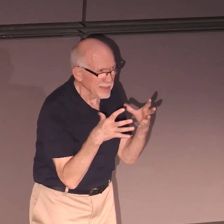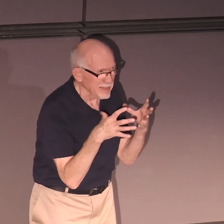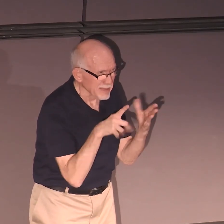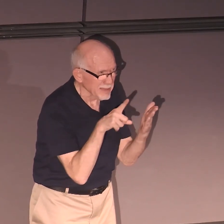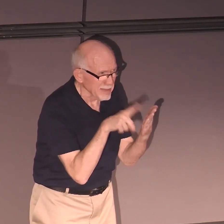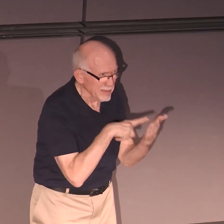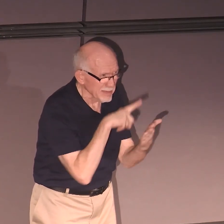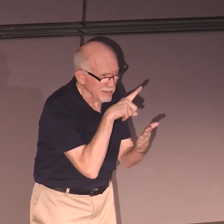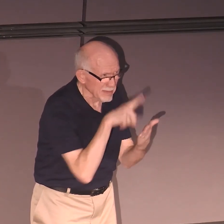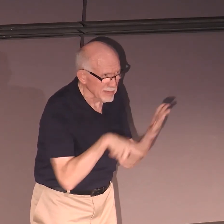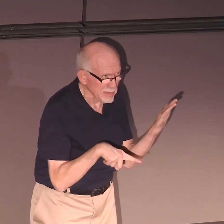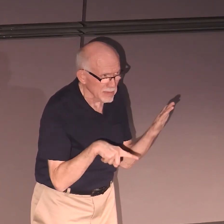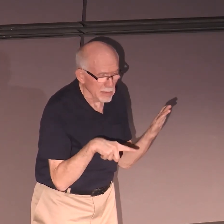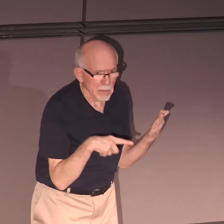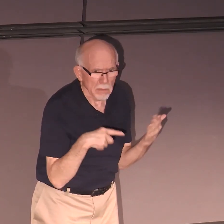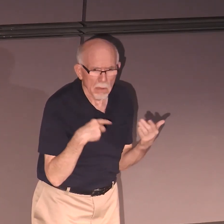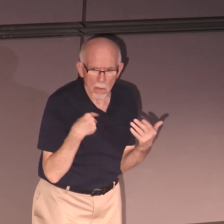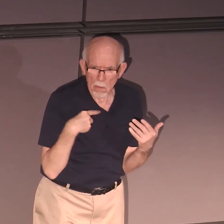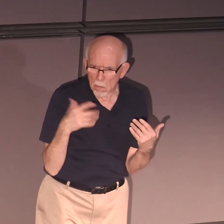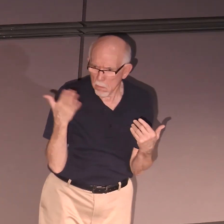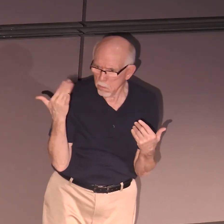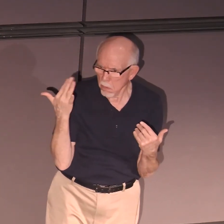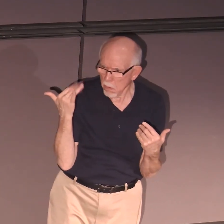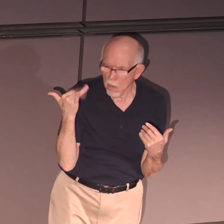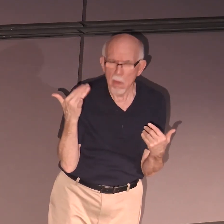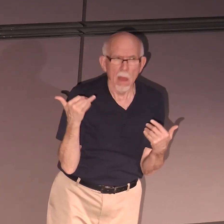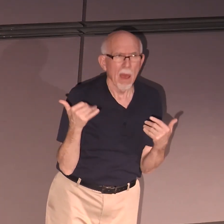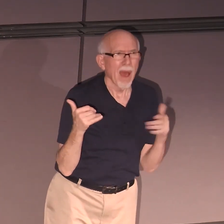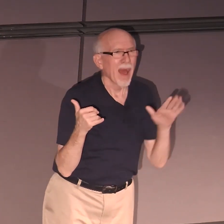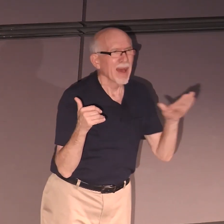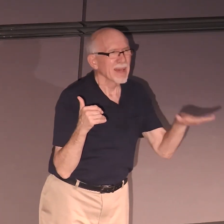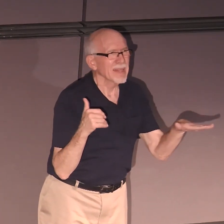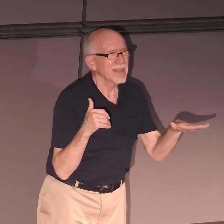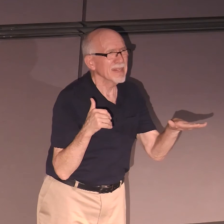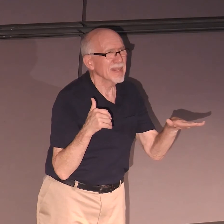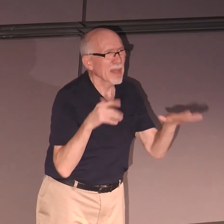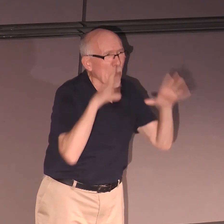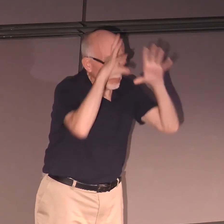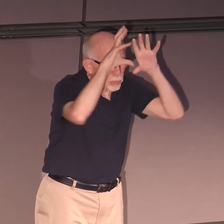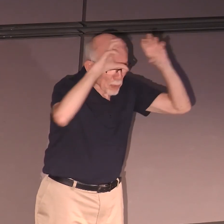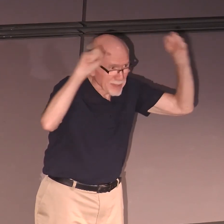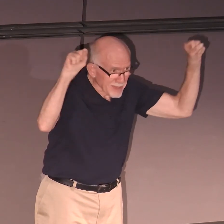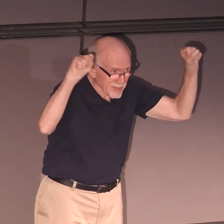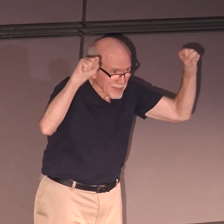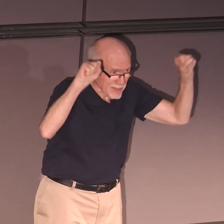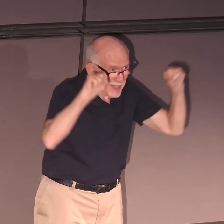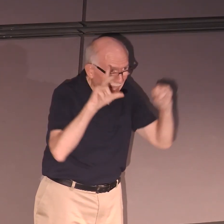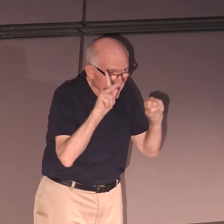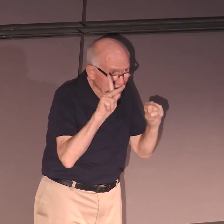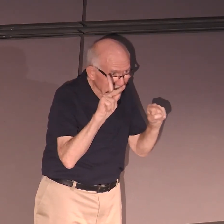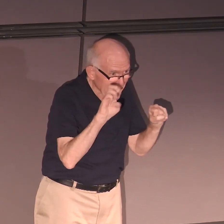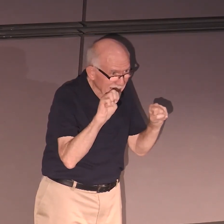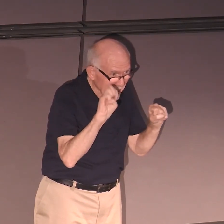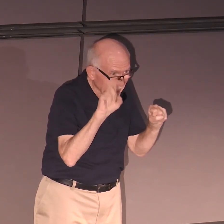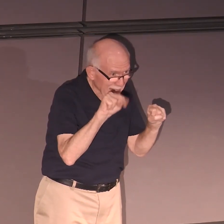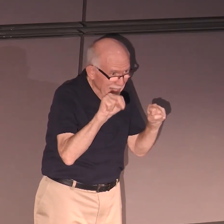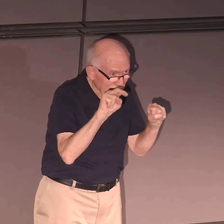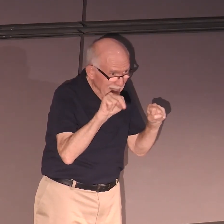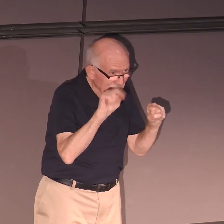And they signed to me as best they could, class is canceled today. And I said, well, why? And their